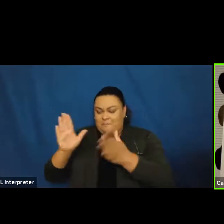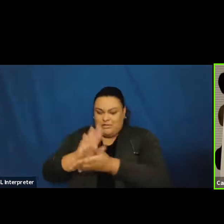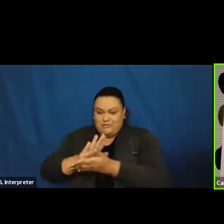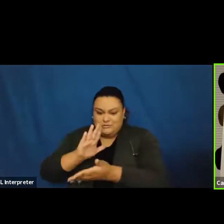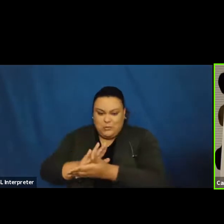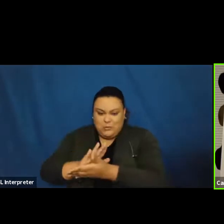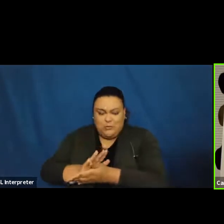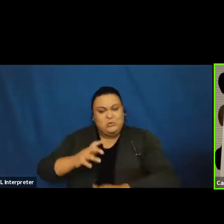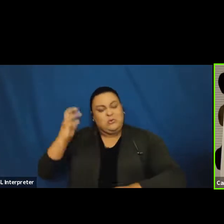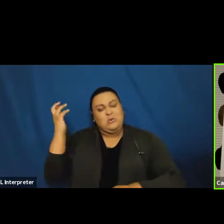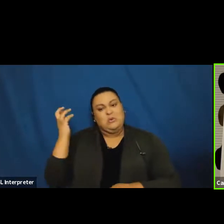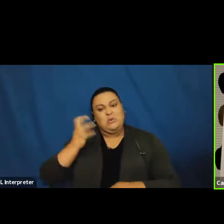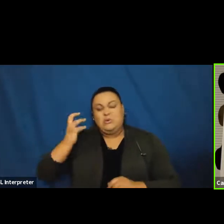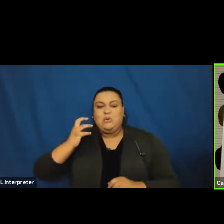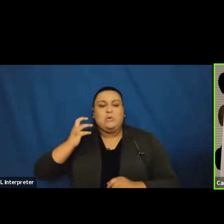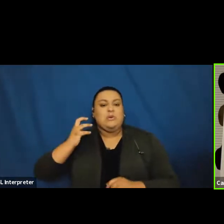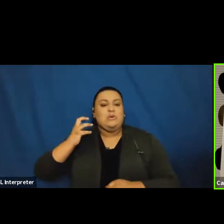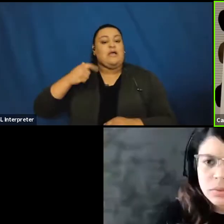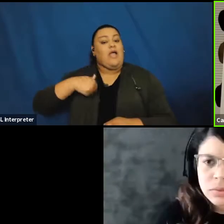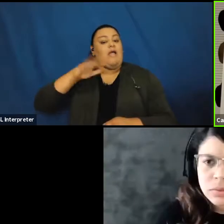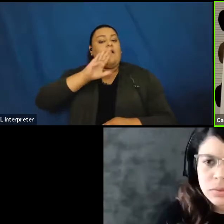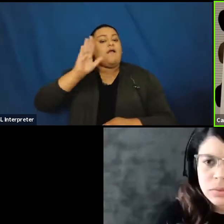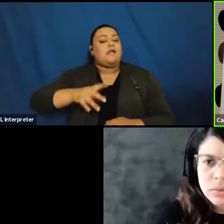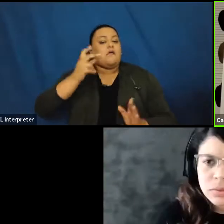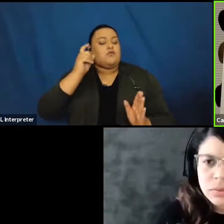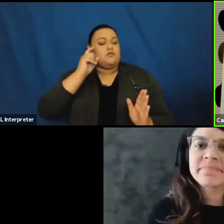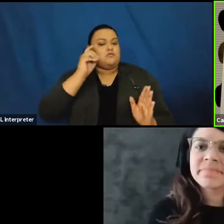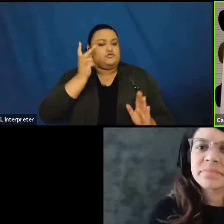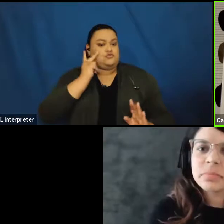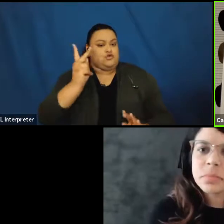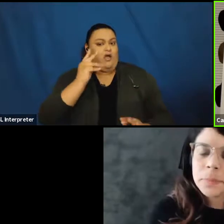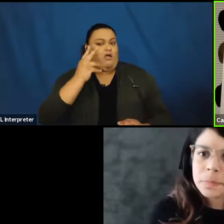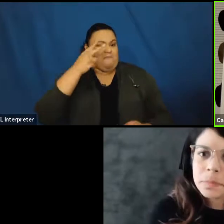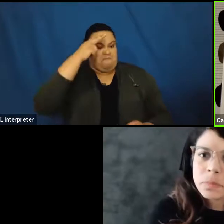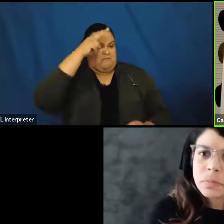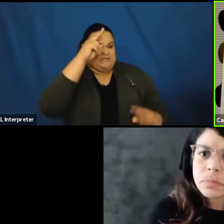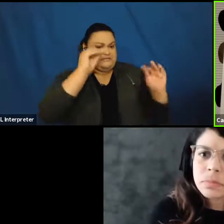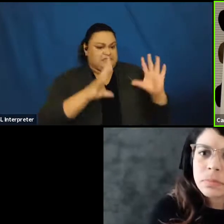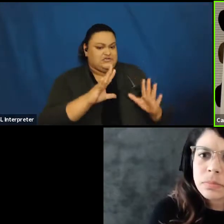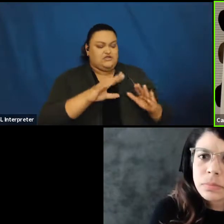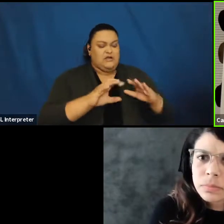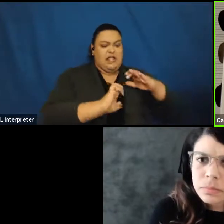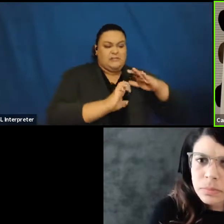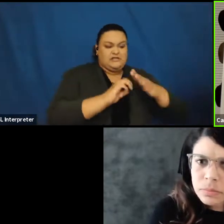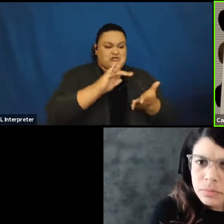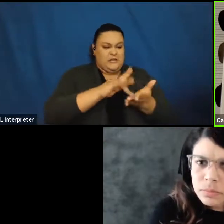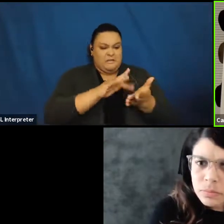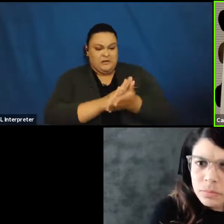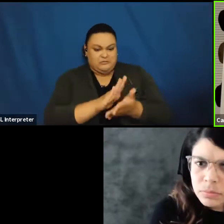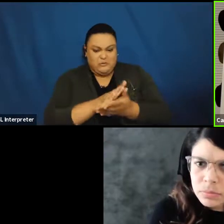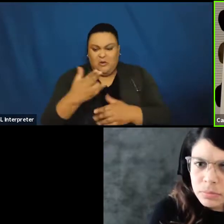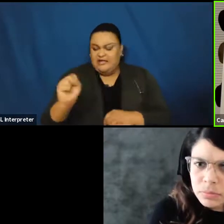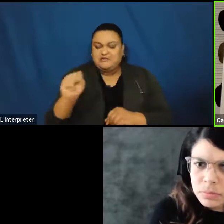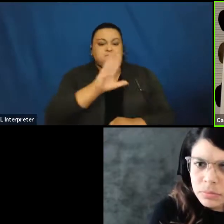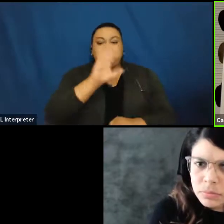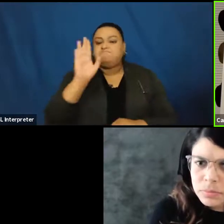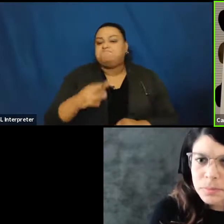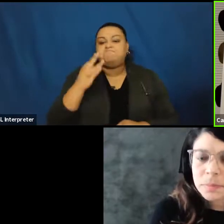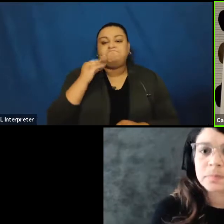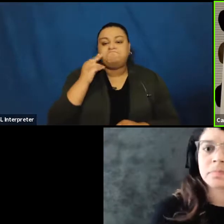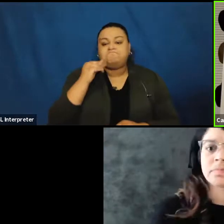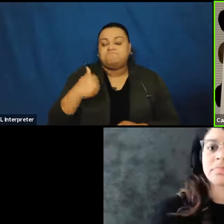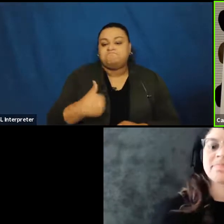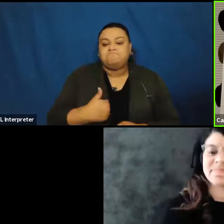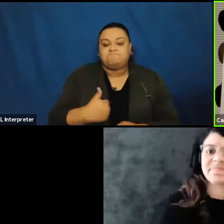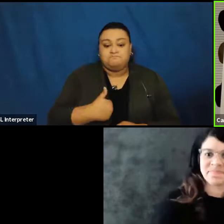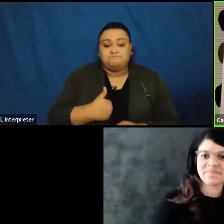I never saw a Mexican teacher in elementary or junior or high school, fíjate. Never. In college, I